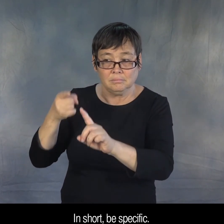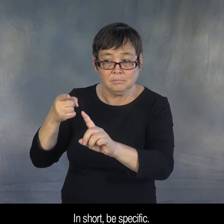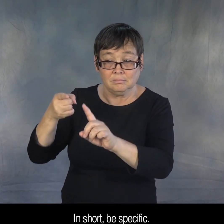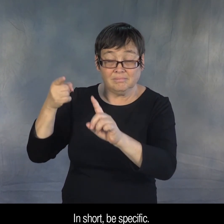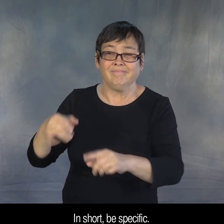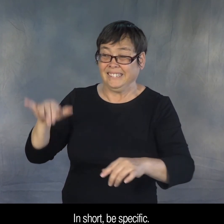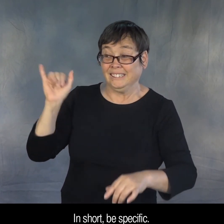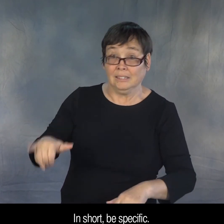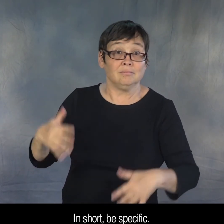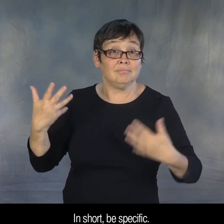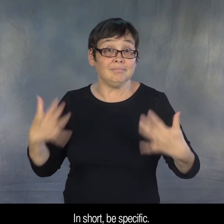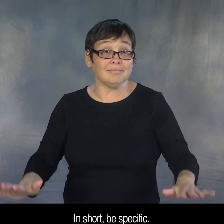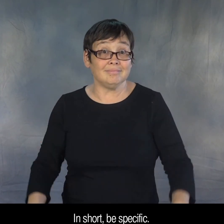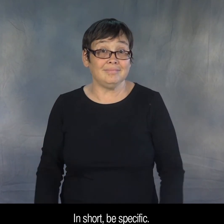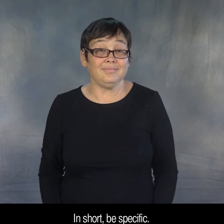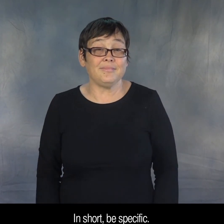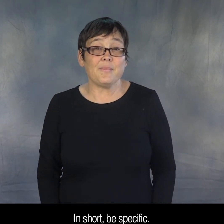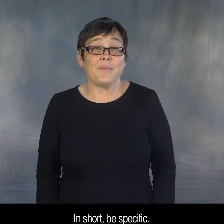In short, be specific.